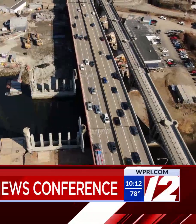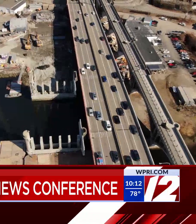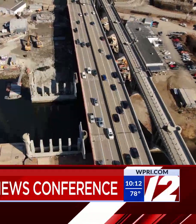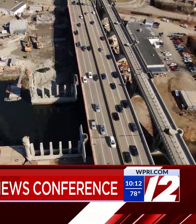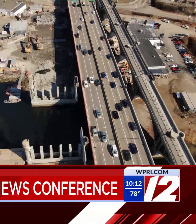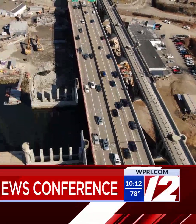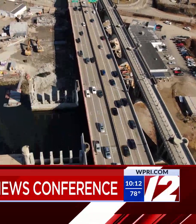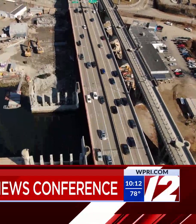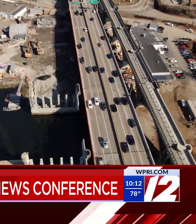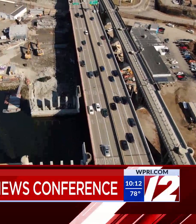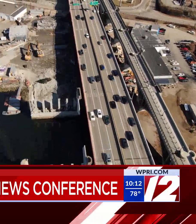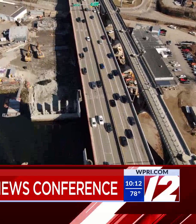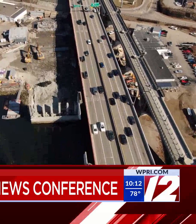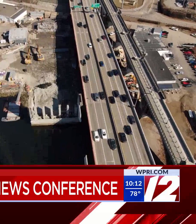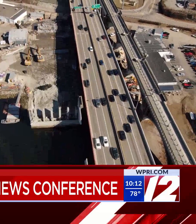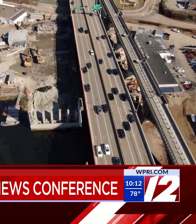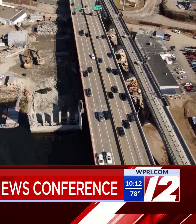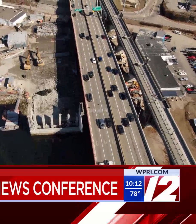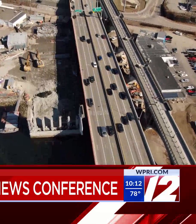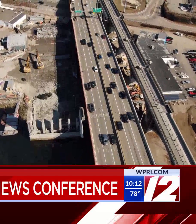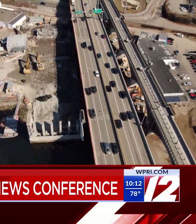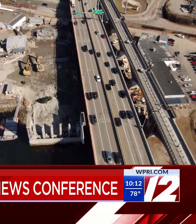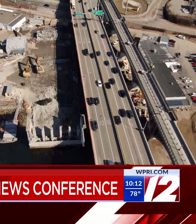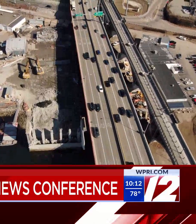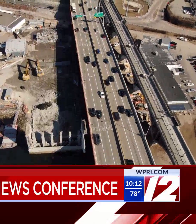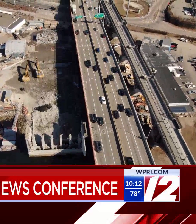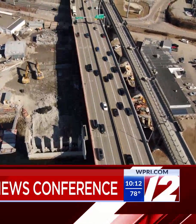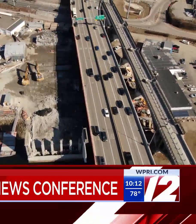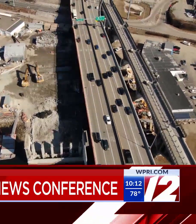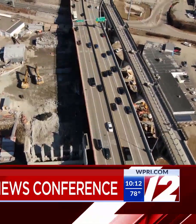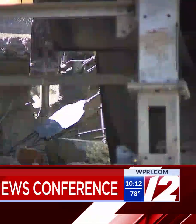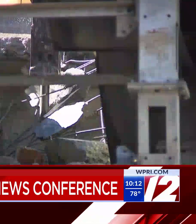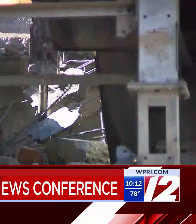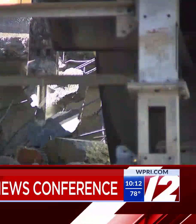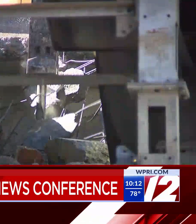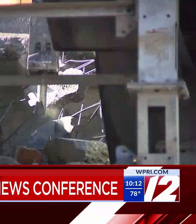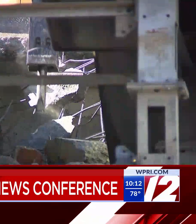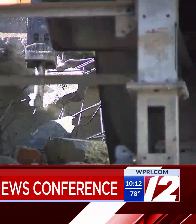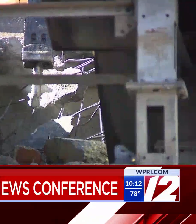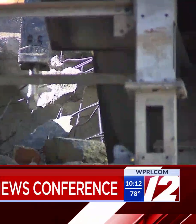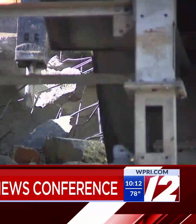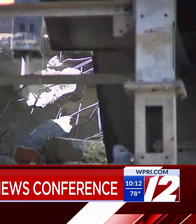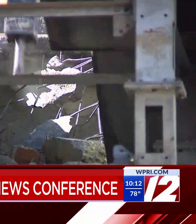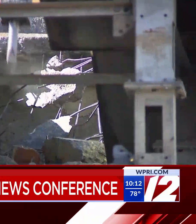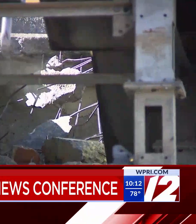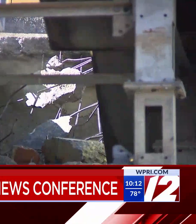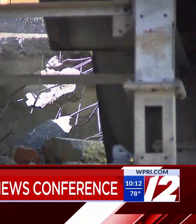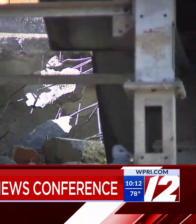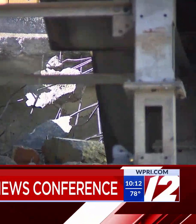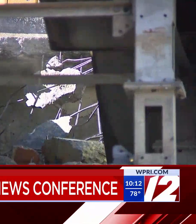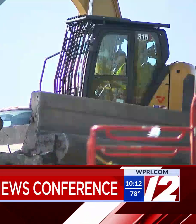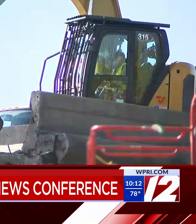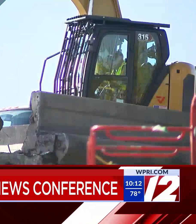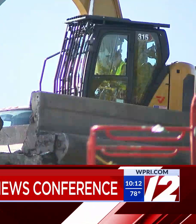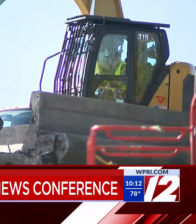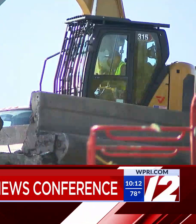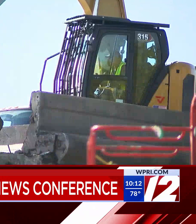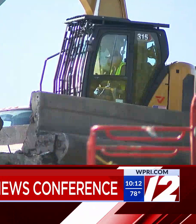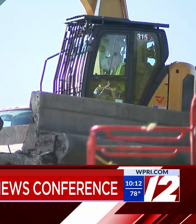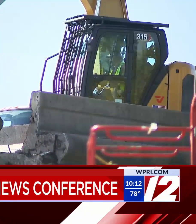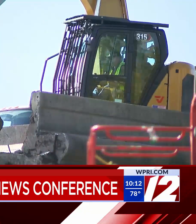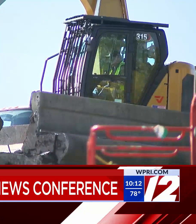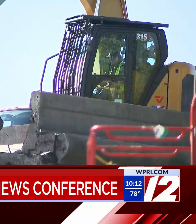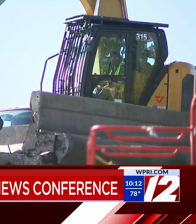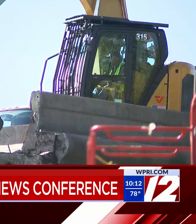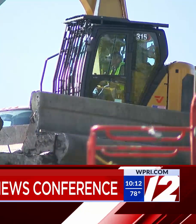Back then, I said that we're going to build a bridge, a new bridge, that will be